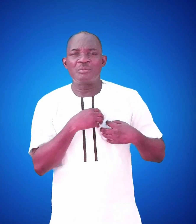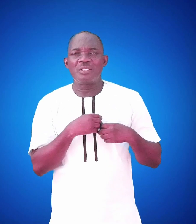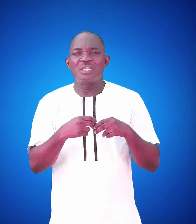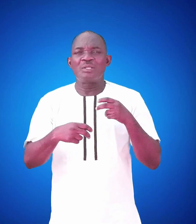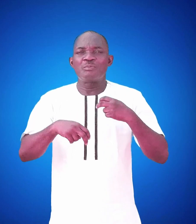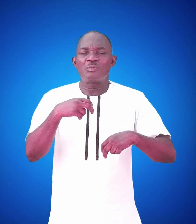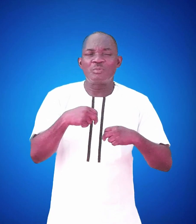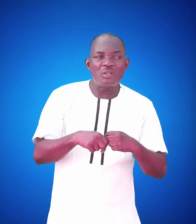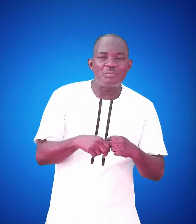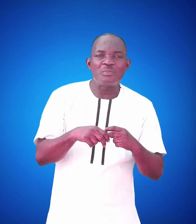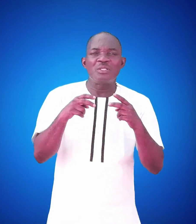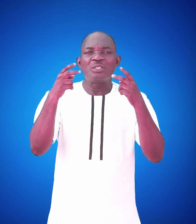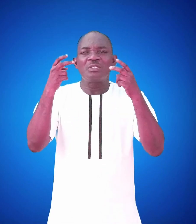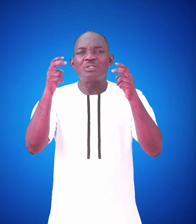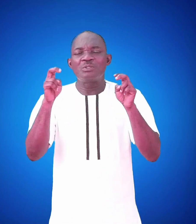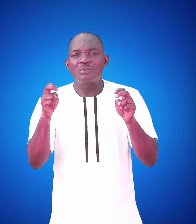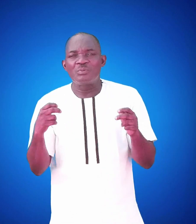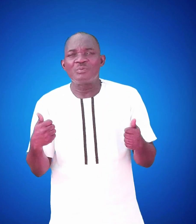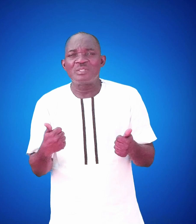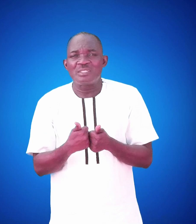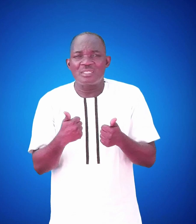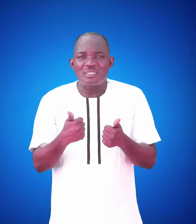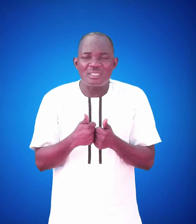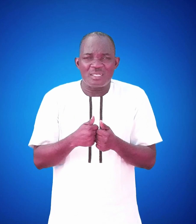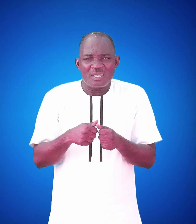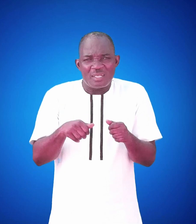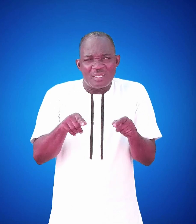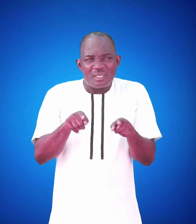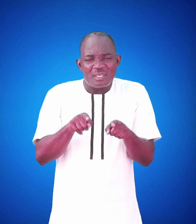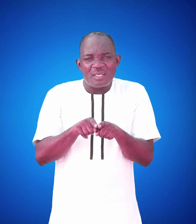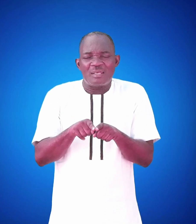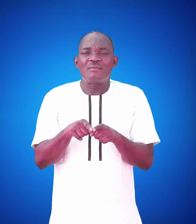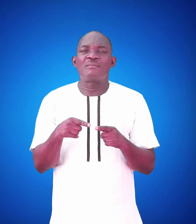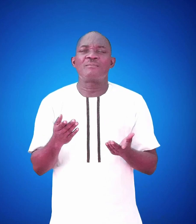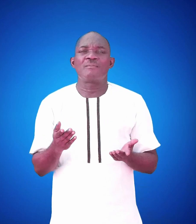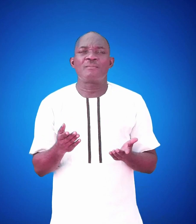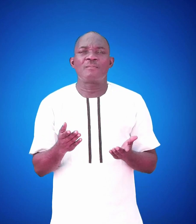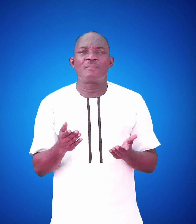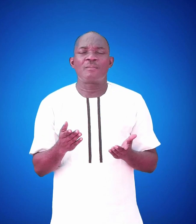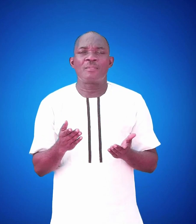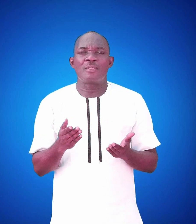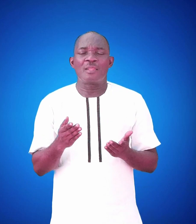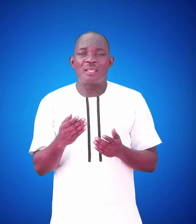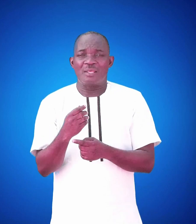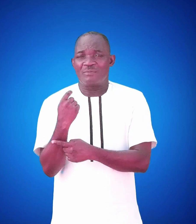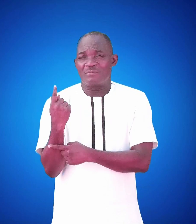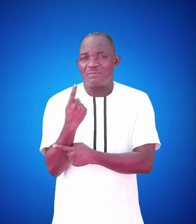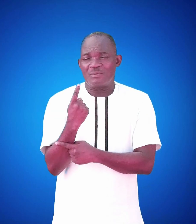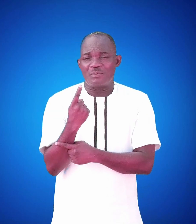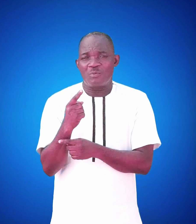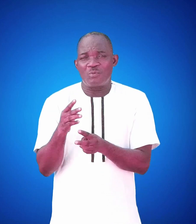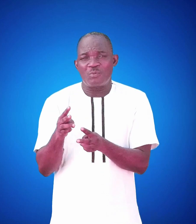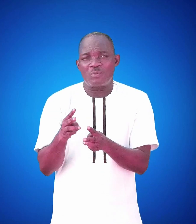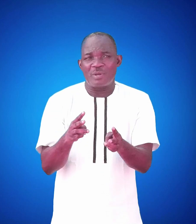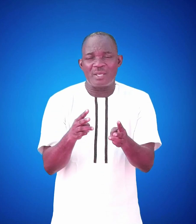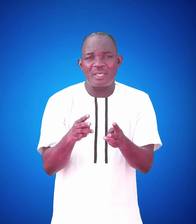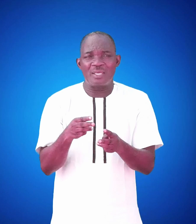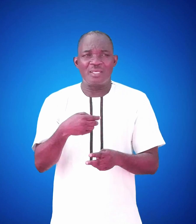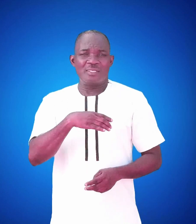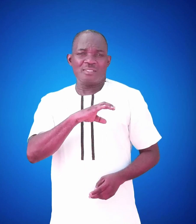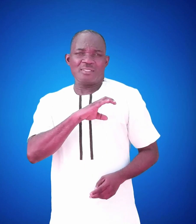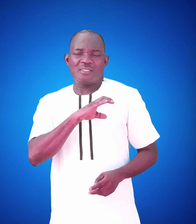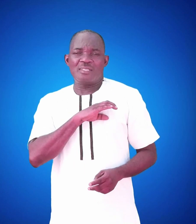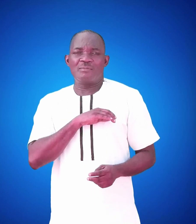cases, grievances, known as the Single Window